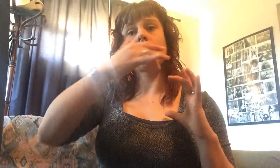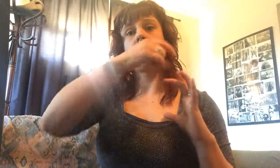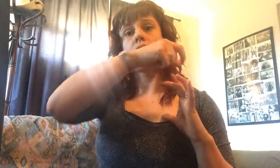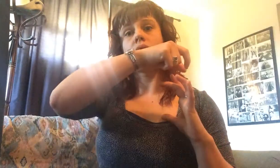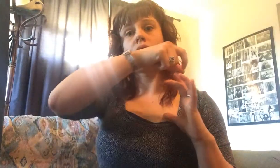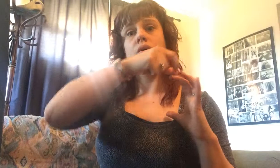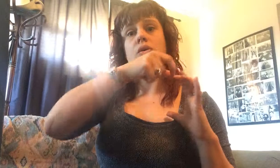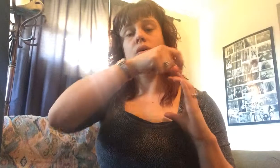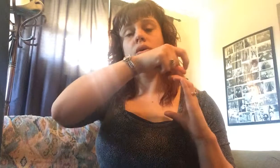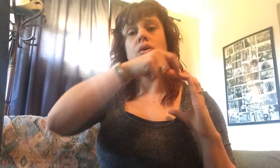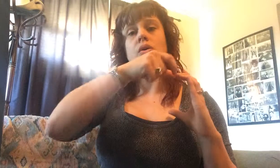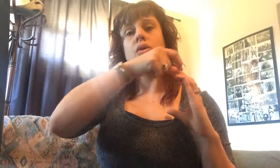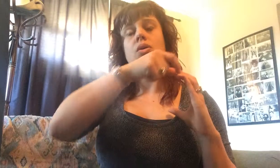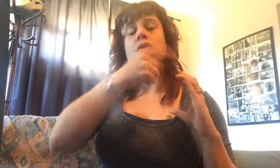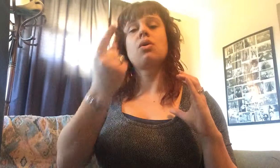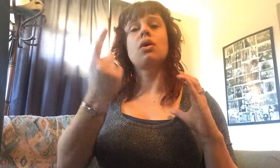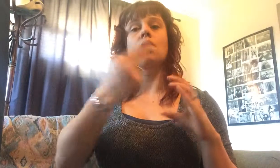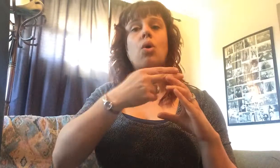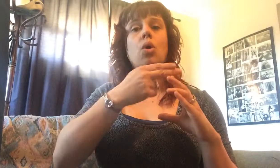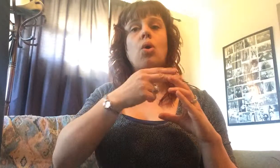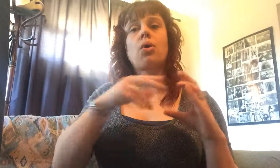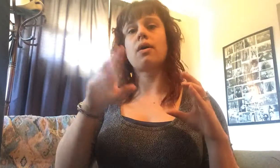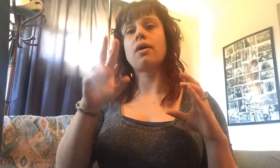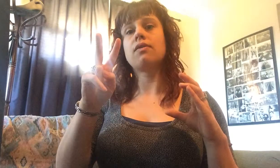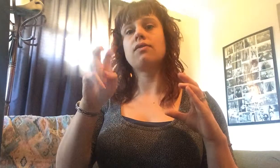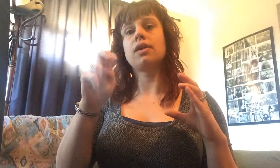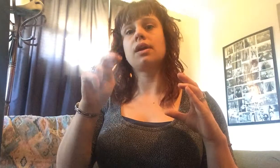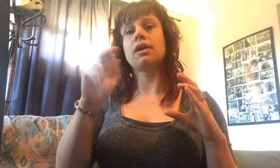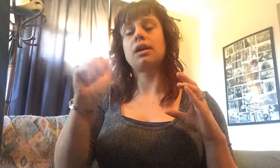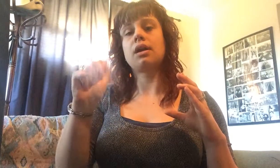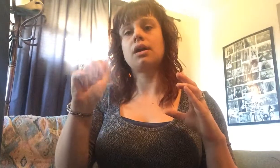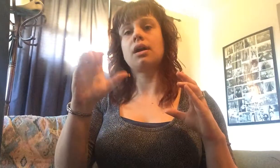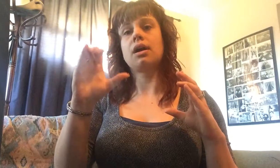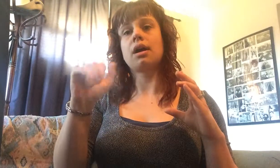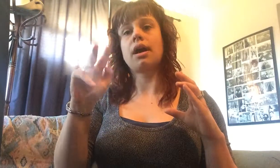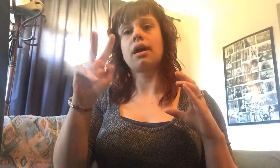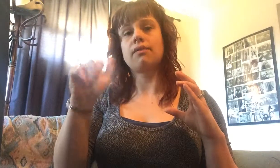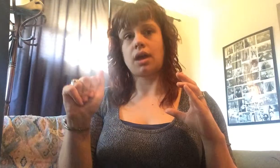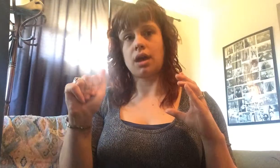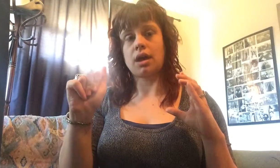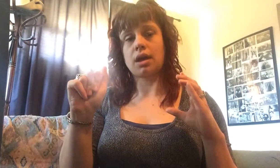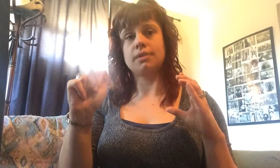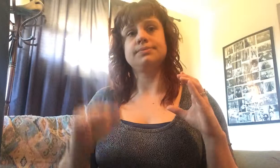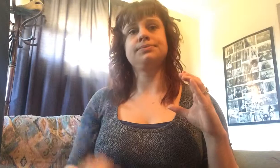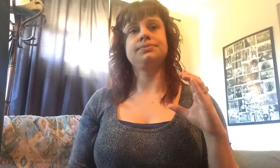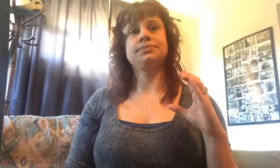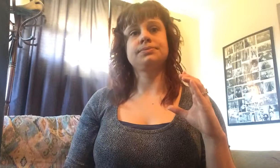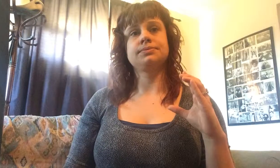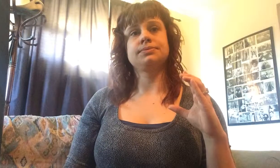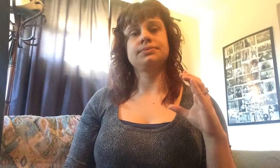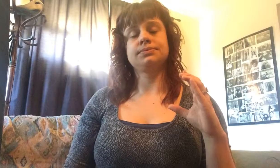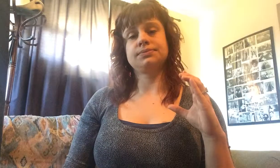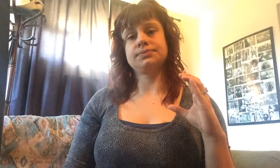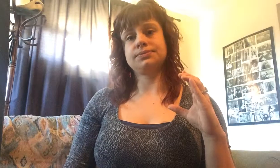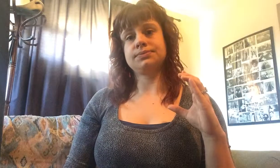here These are going to represent the vena cava Vena